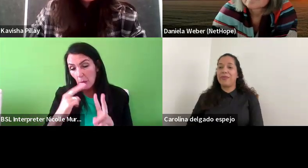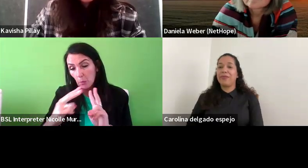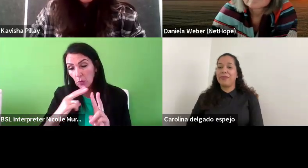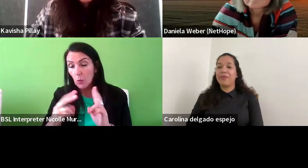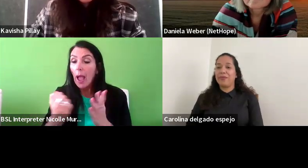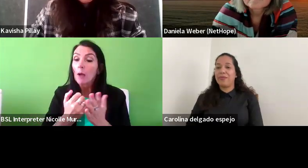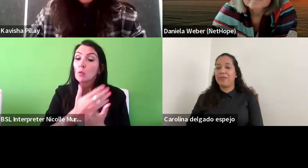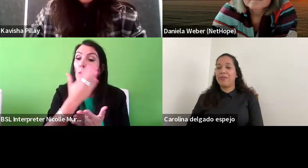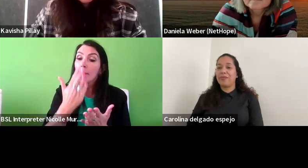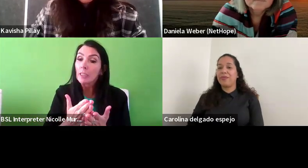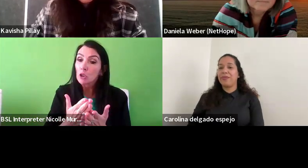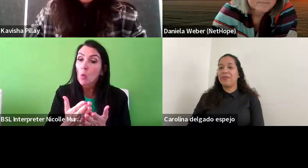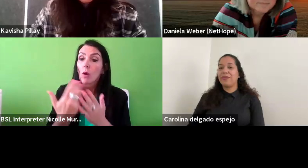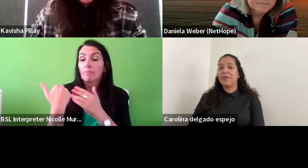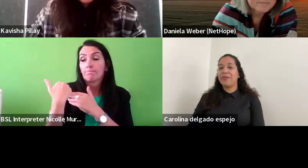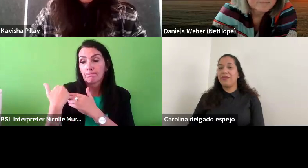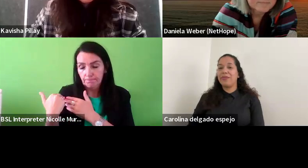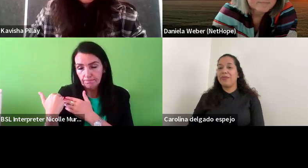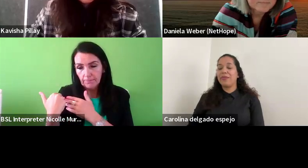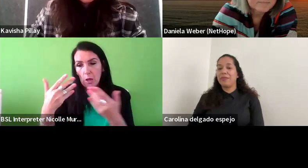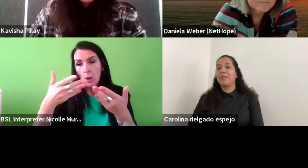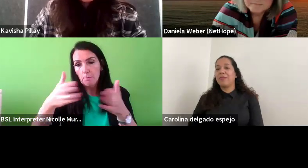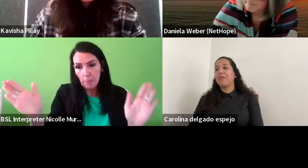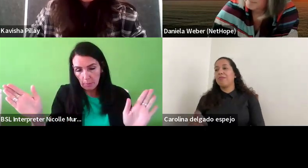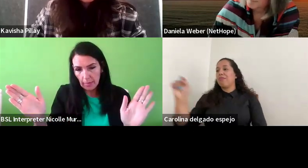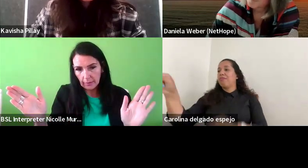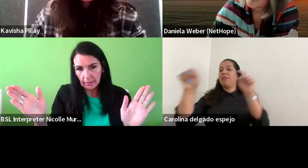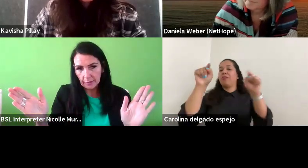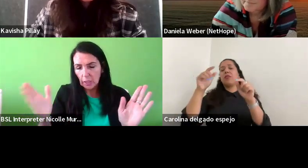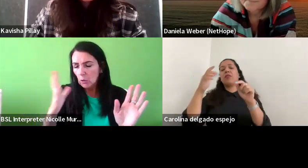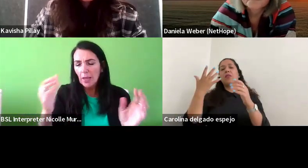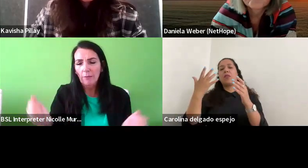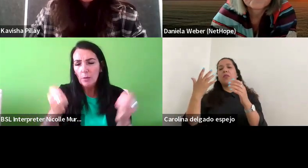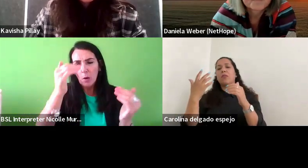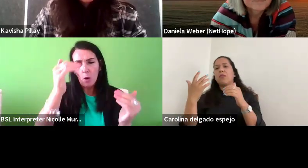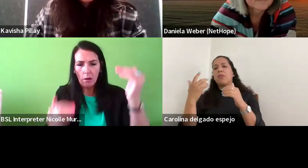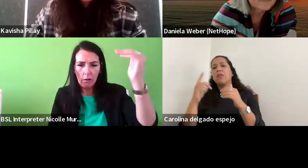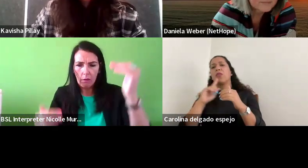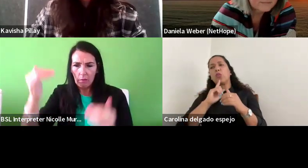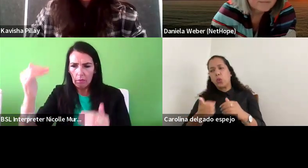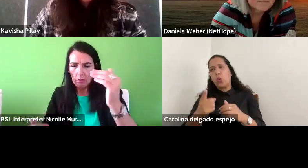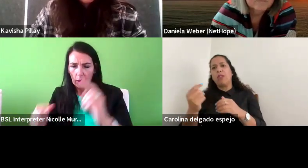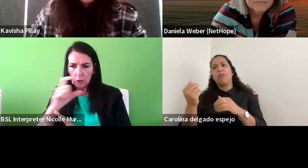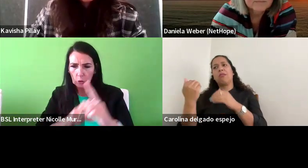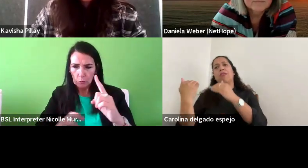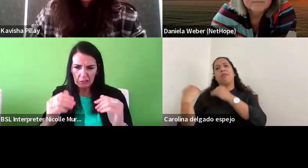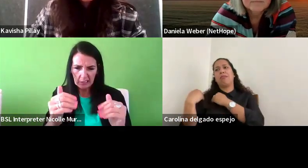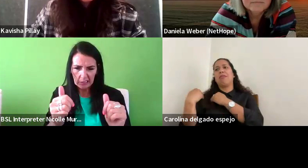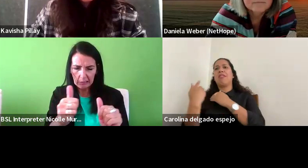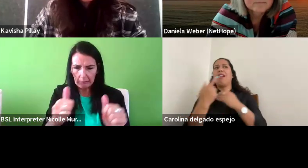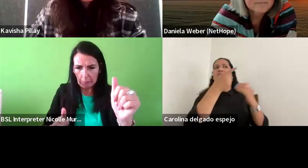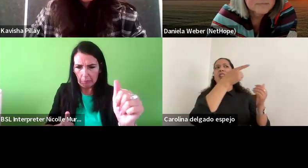ensure accountability in the context of significant power imbalance between local communities, governments, and